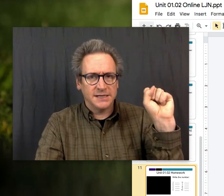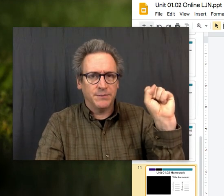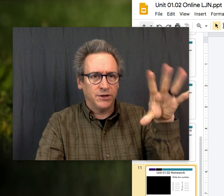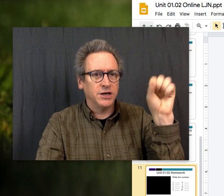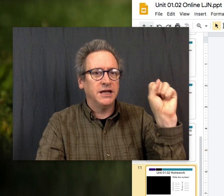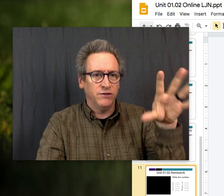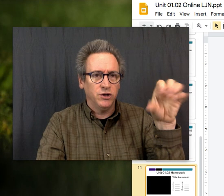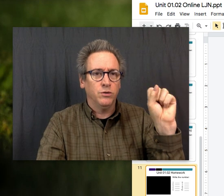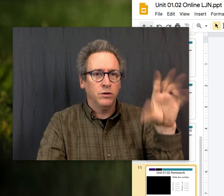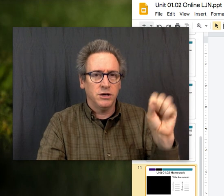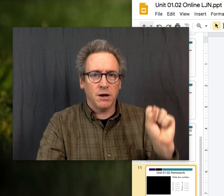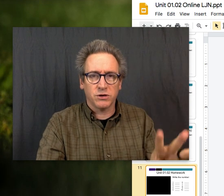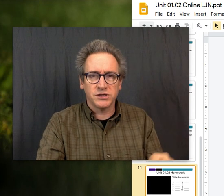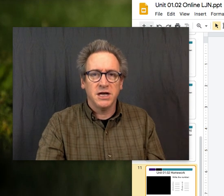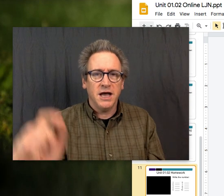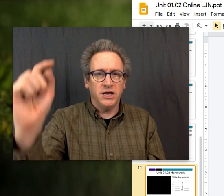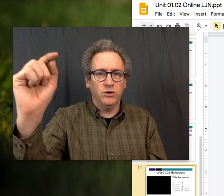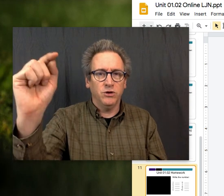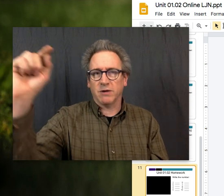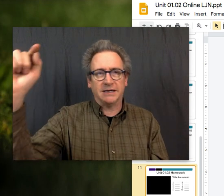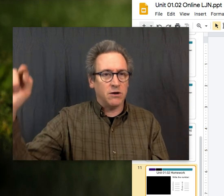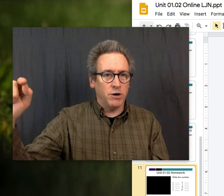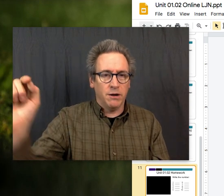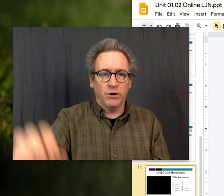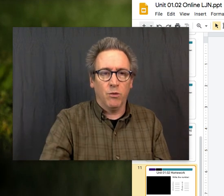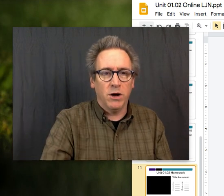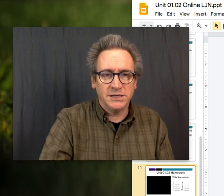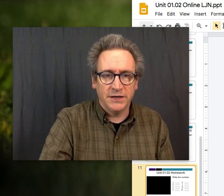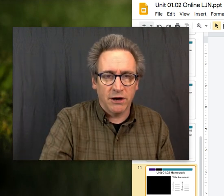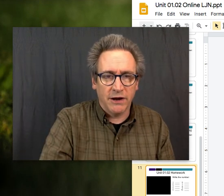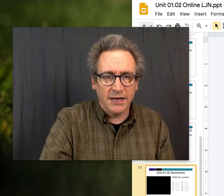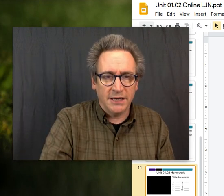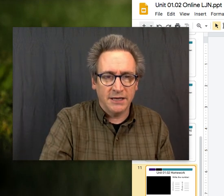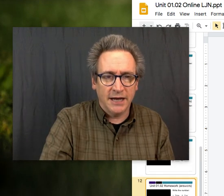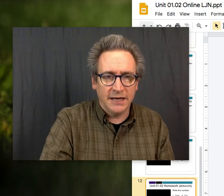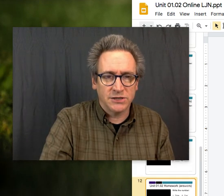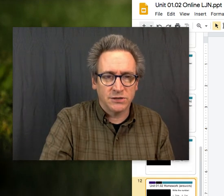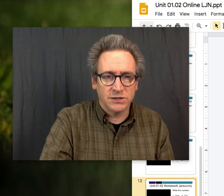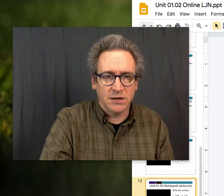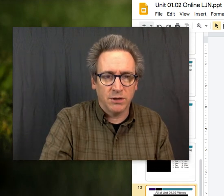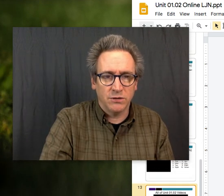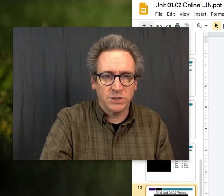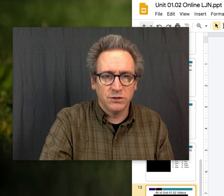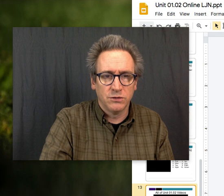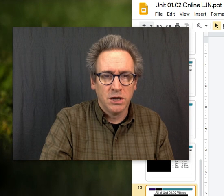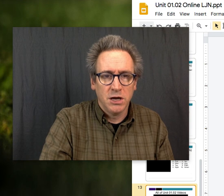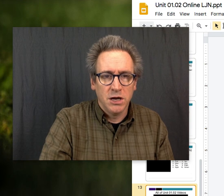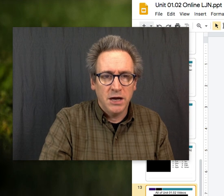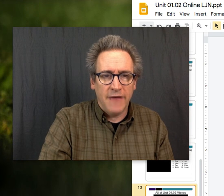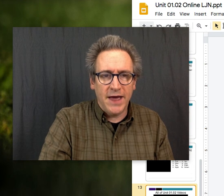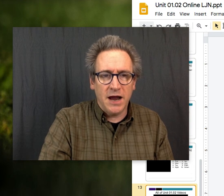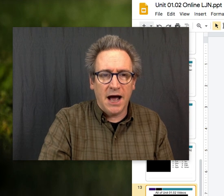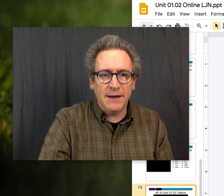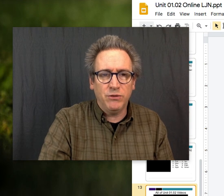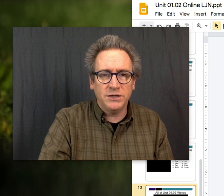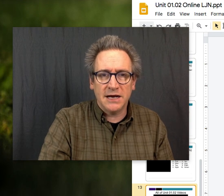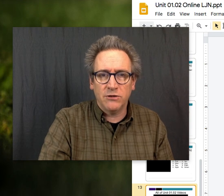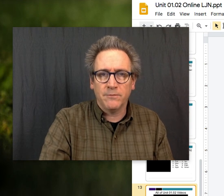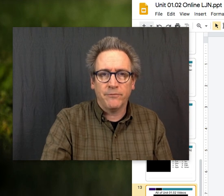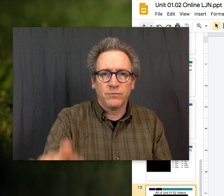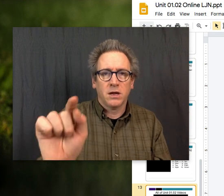that does it, but they're going to give you numbers, and you just write down what number it was in there. And I did the answers down below too, and then I